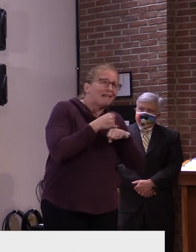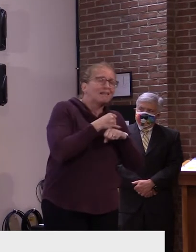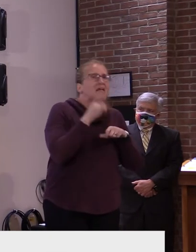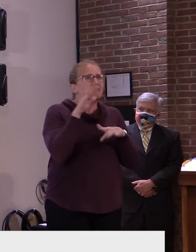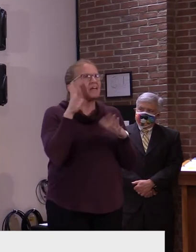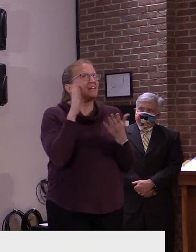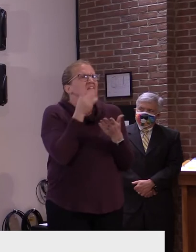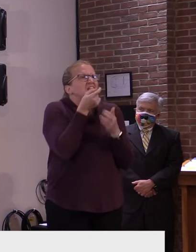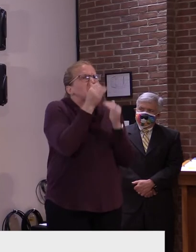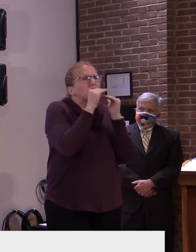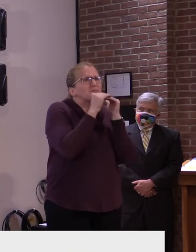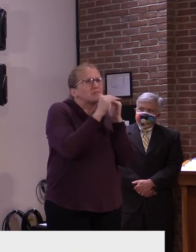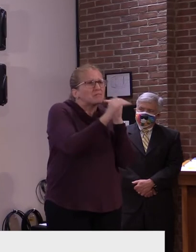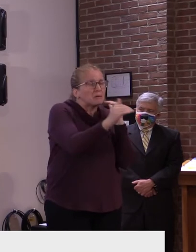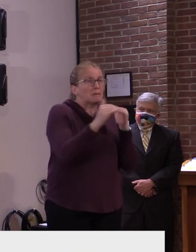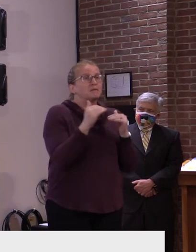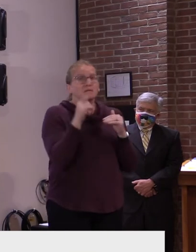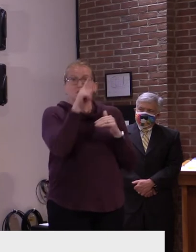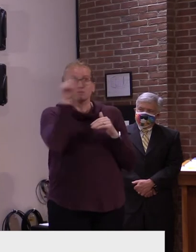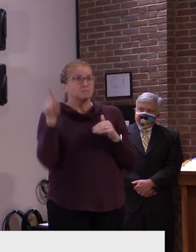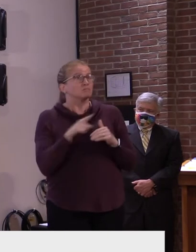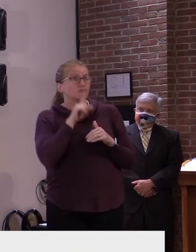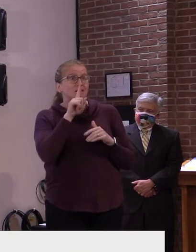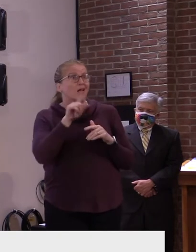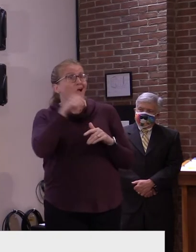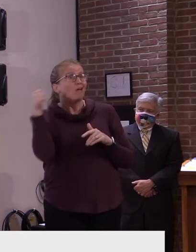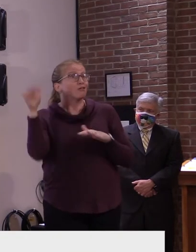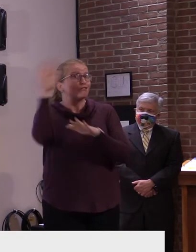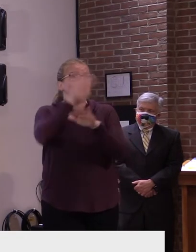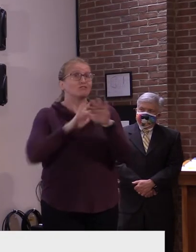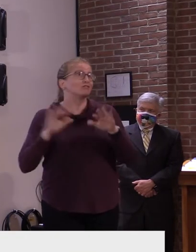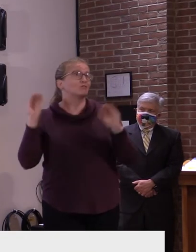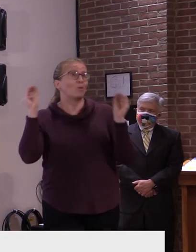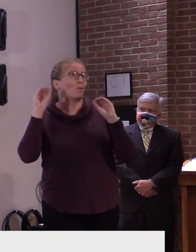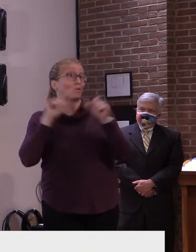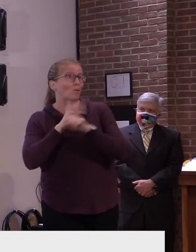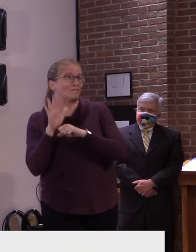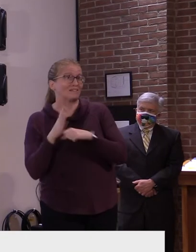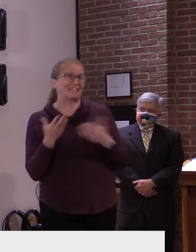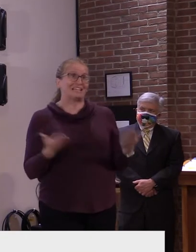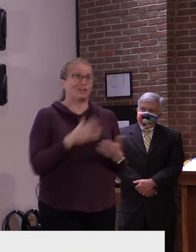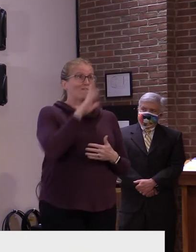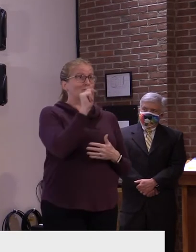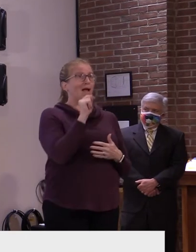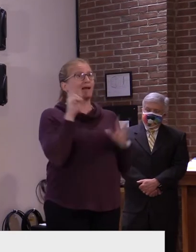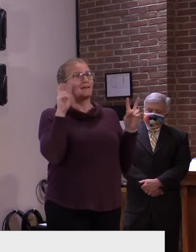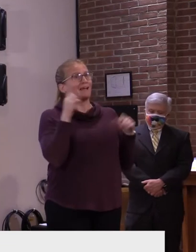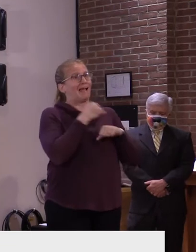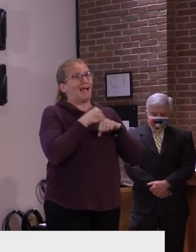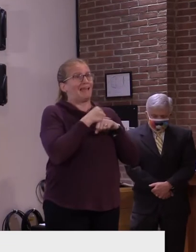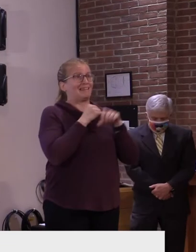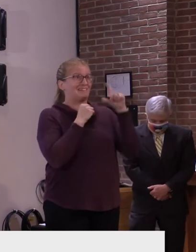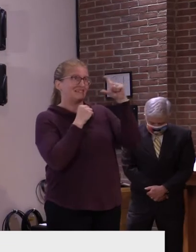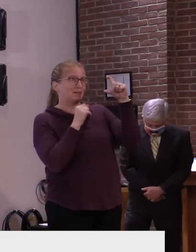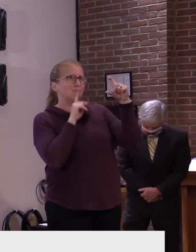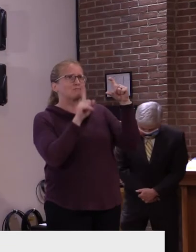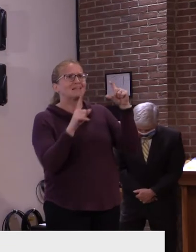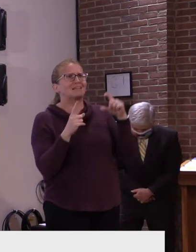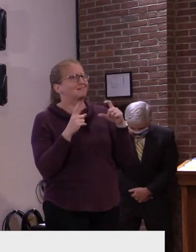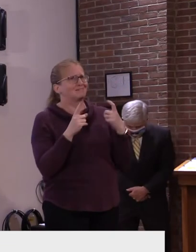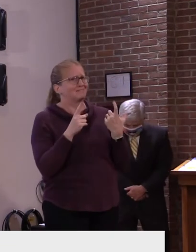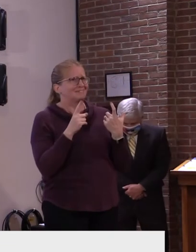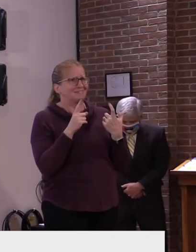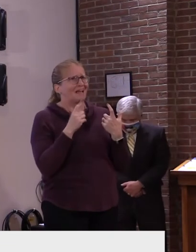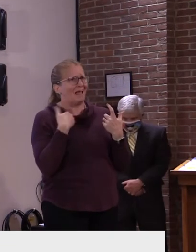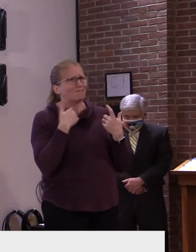other hand surrounded by a sea of red that's very challenging circumstances indeed that's